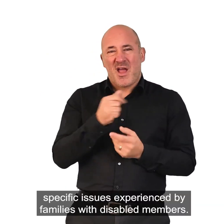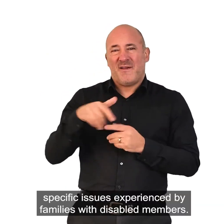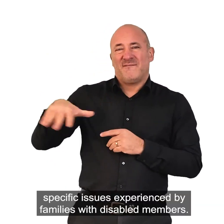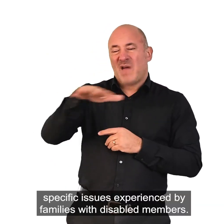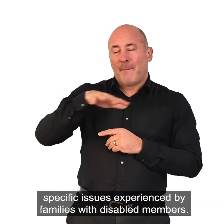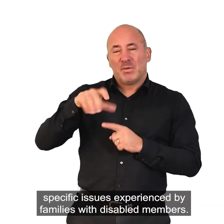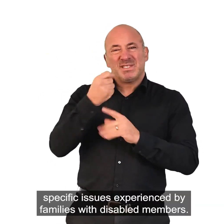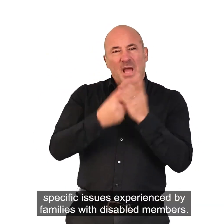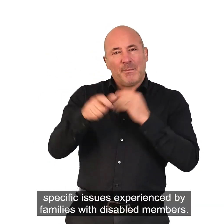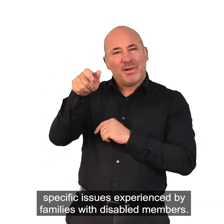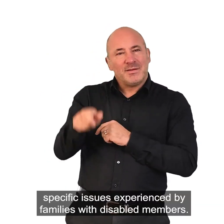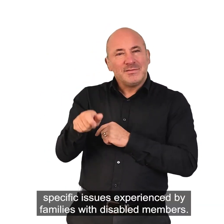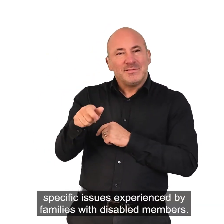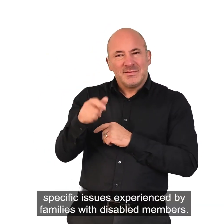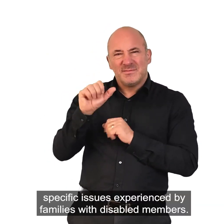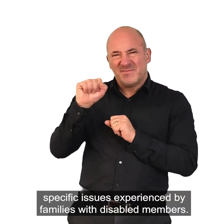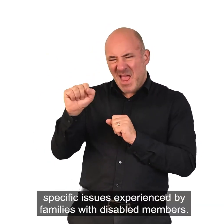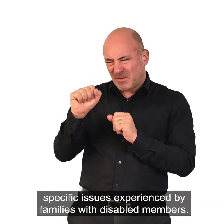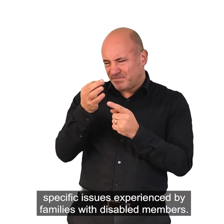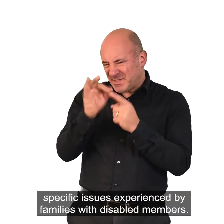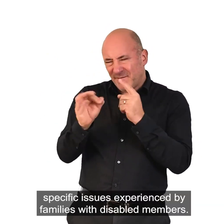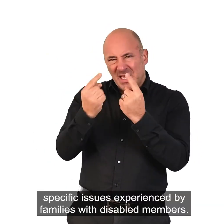specific issues experienced by families with disabled members.